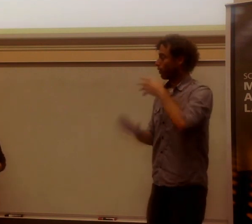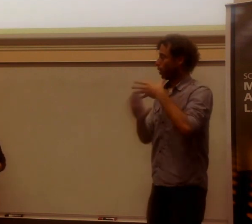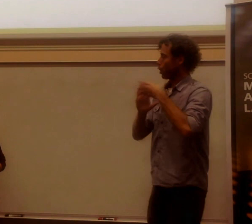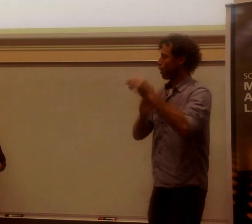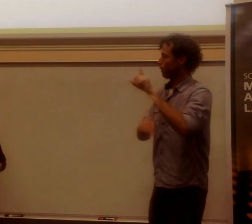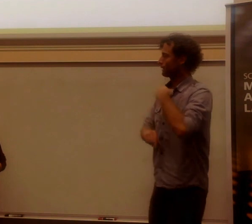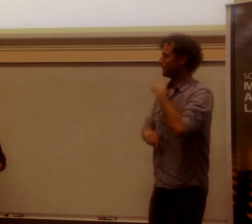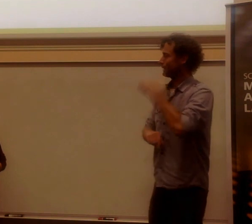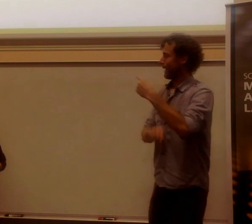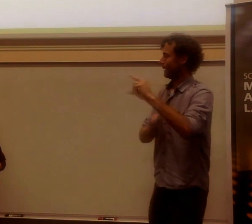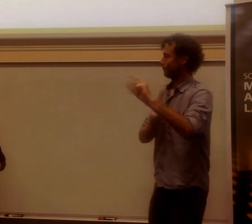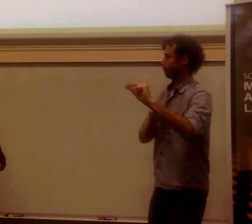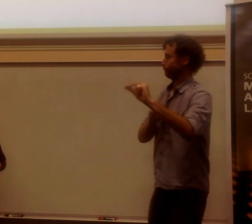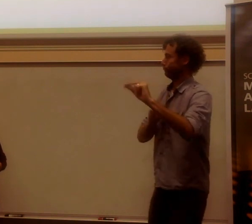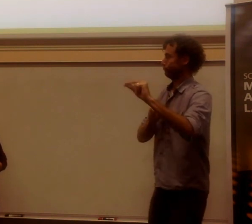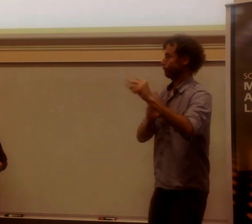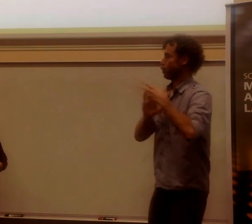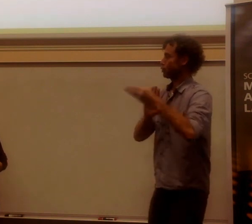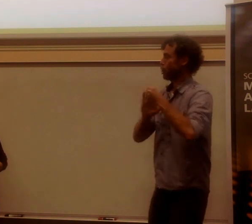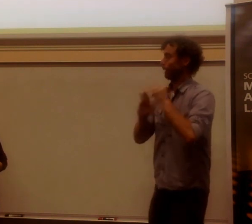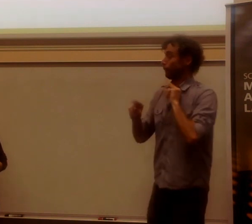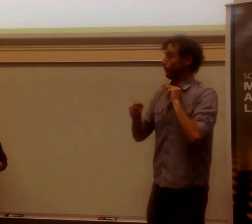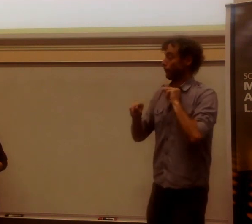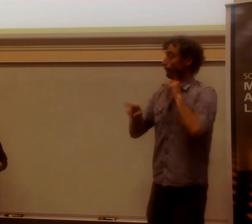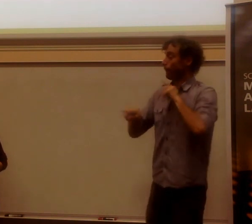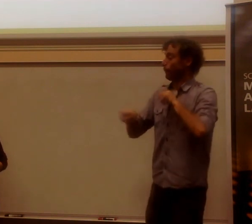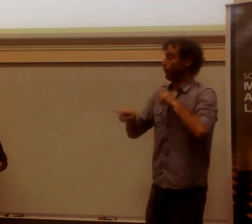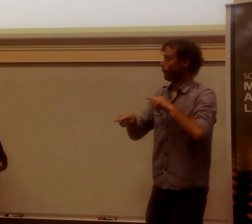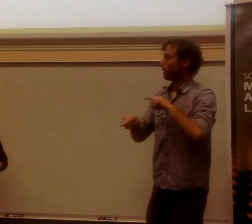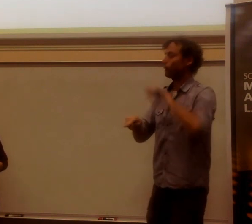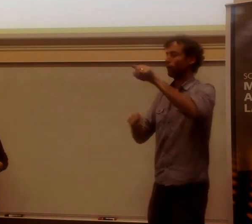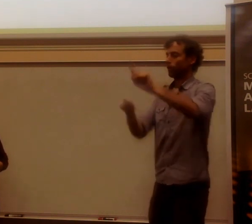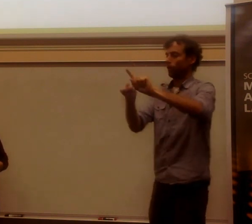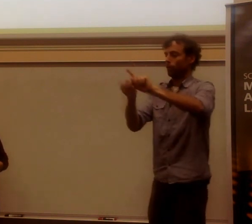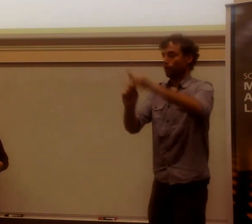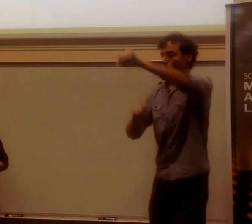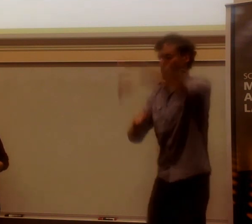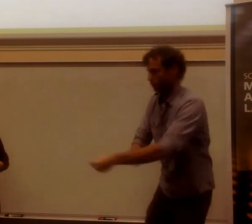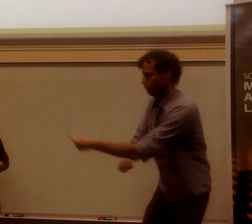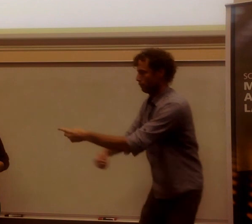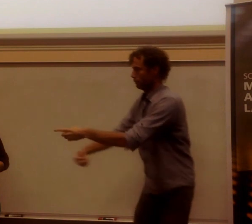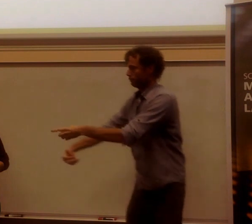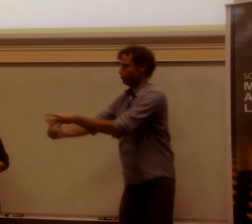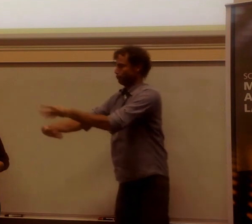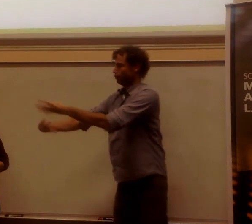then the re-speaker re-speaks what I've just said, and that